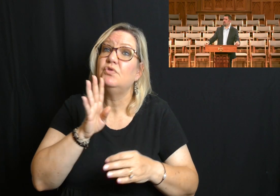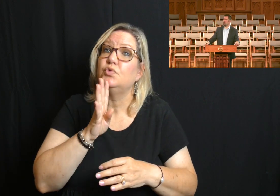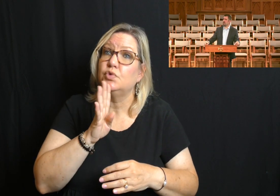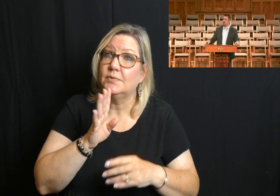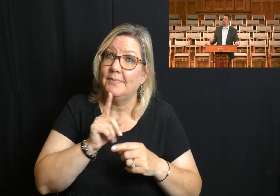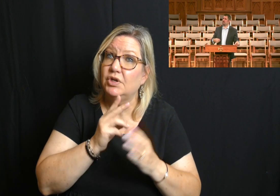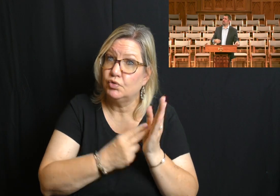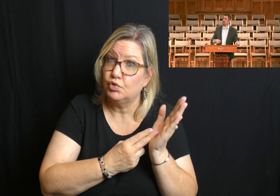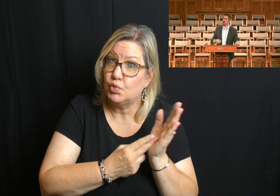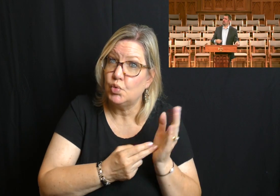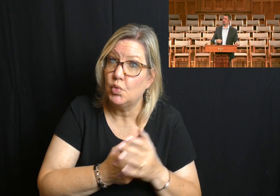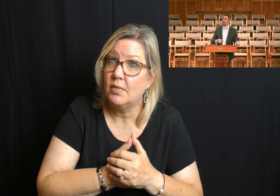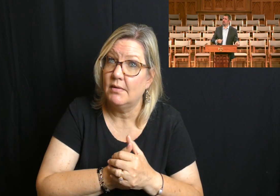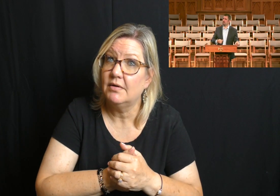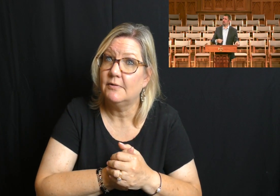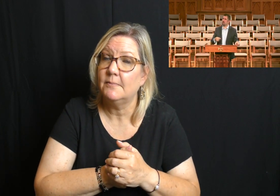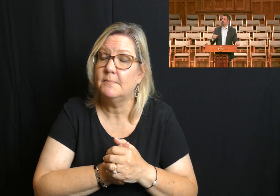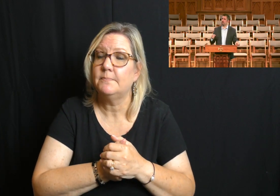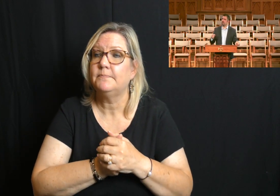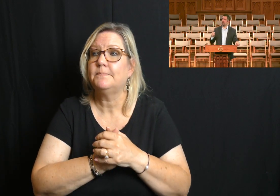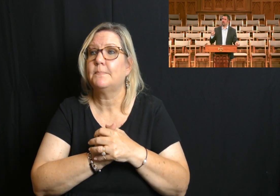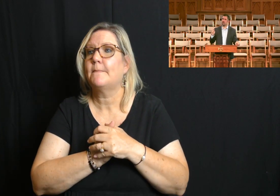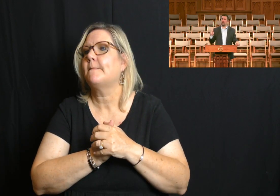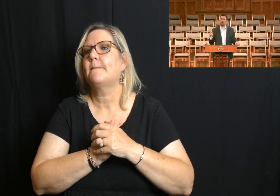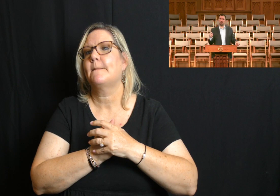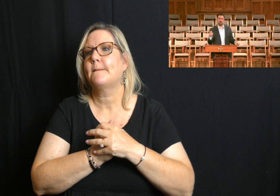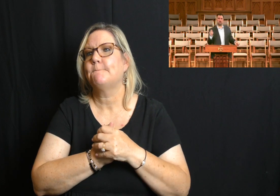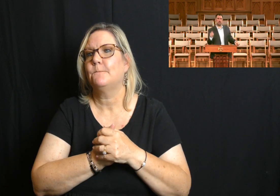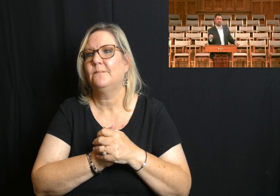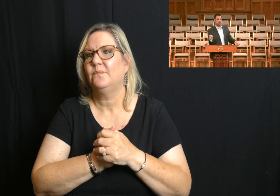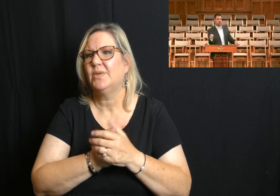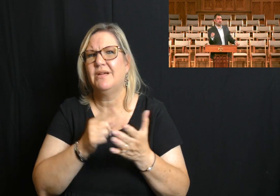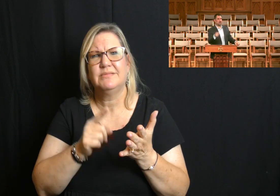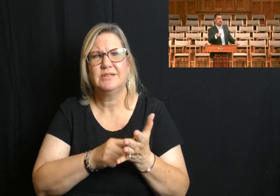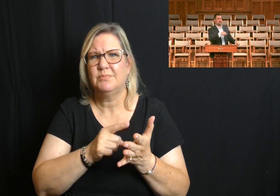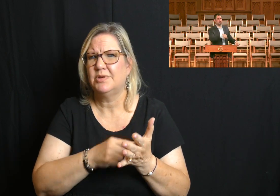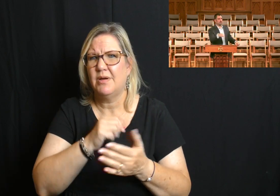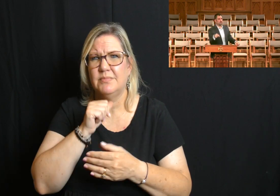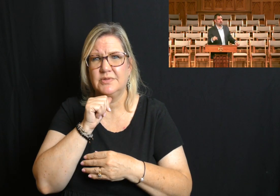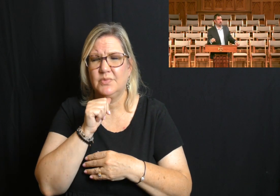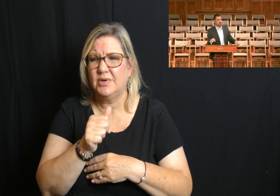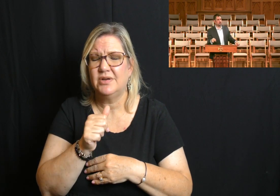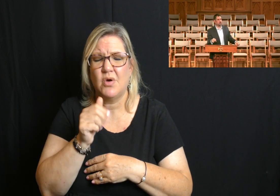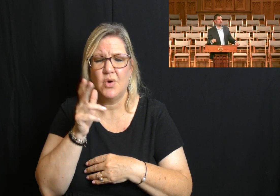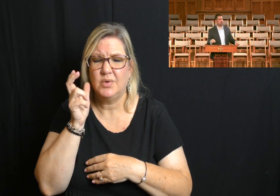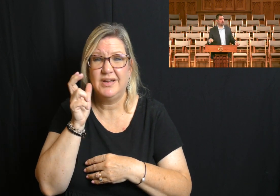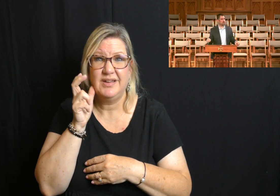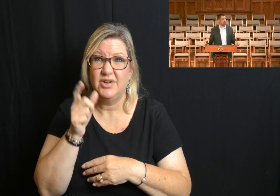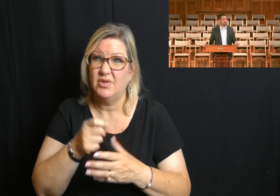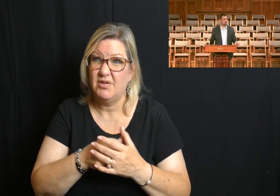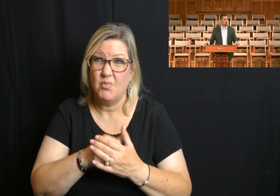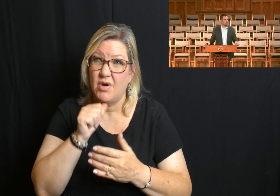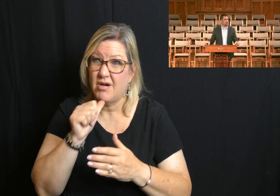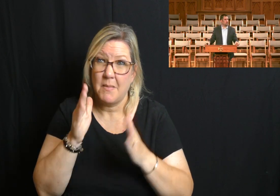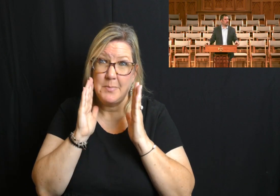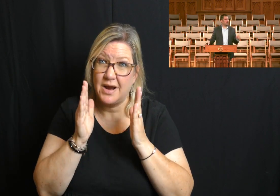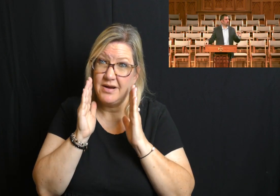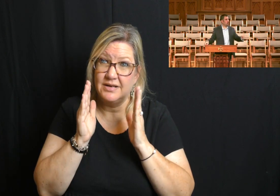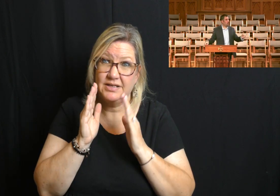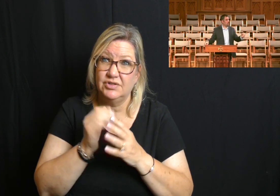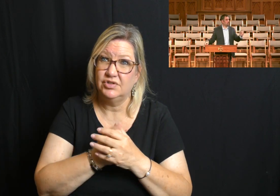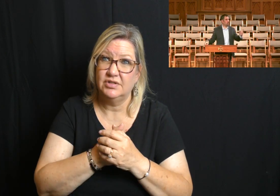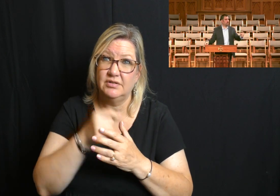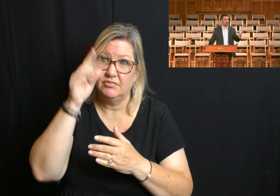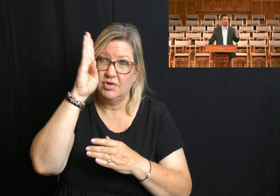Sometimes it affects our worship so much that we don't even hear the messengers that God is sending to us. God